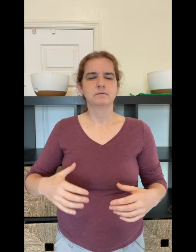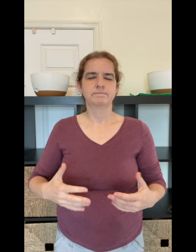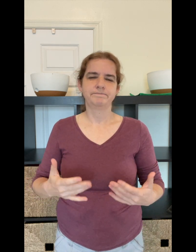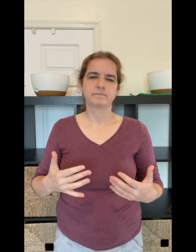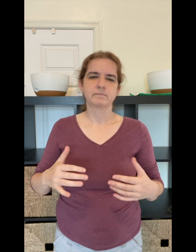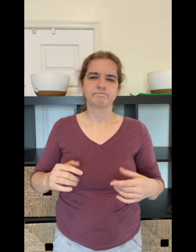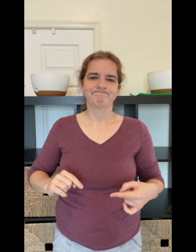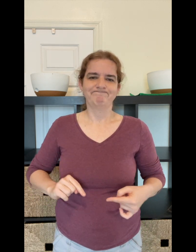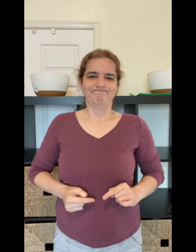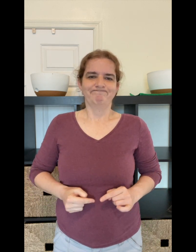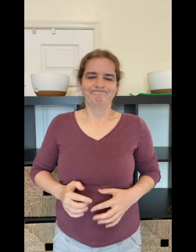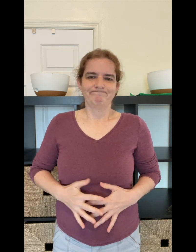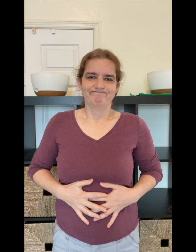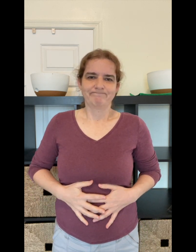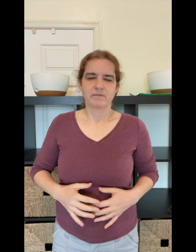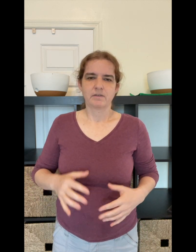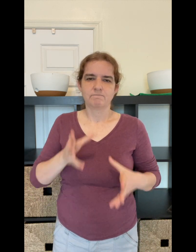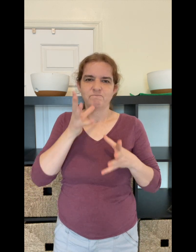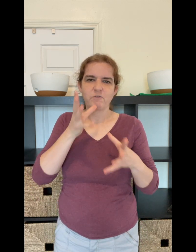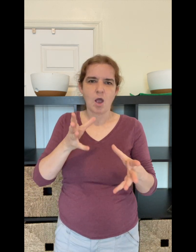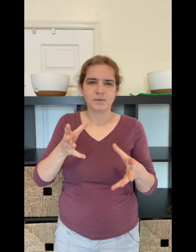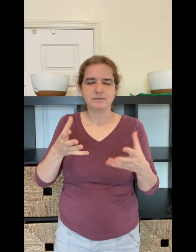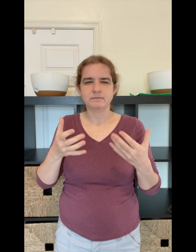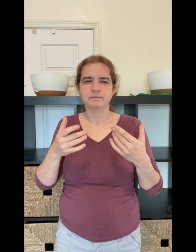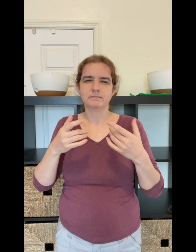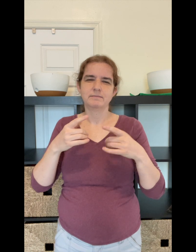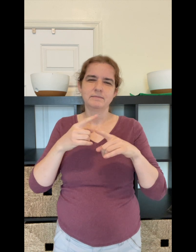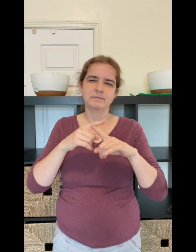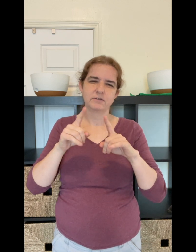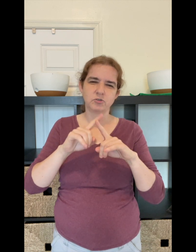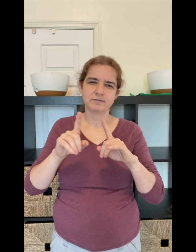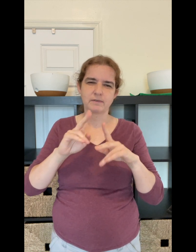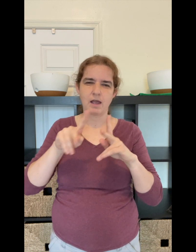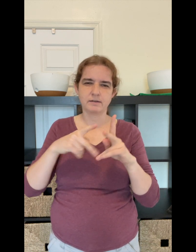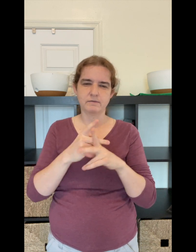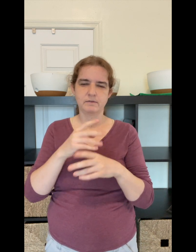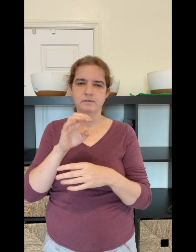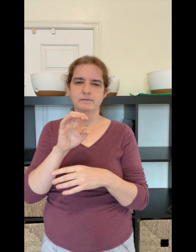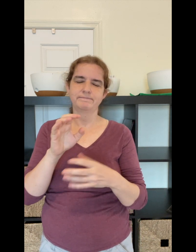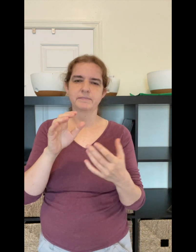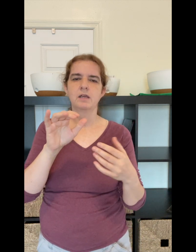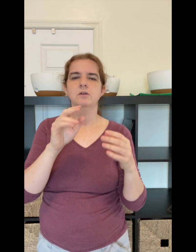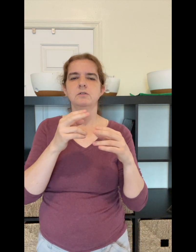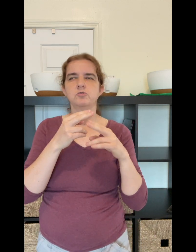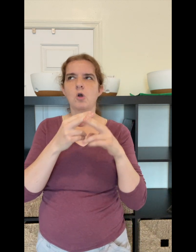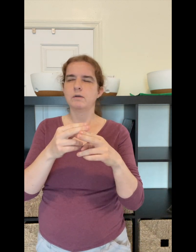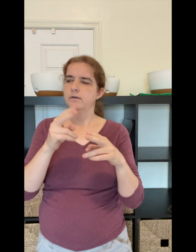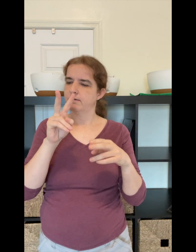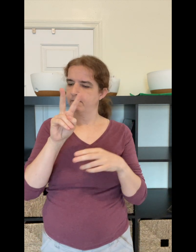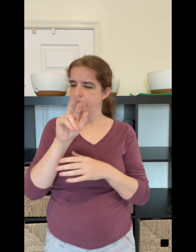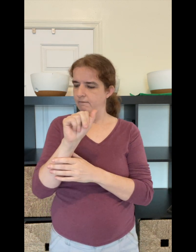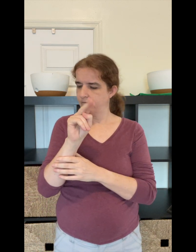That's stomach ache, you have vomiting, different kinds of, it's called